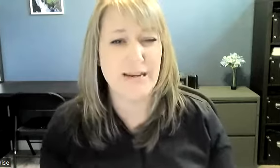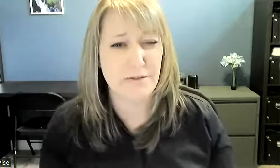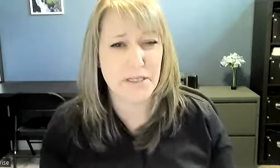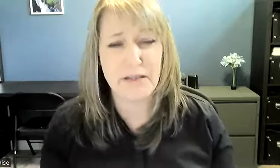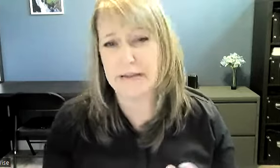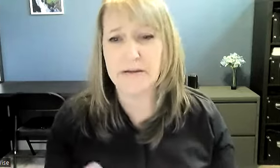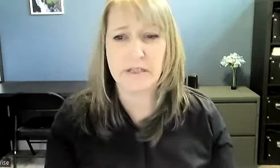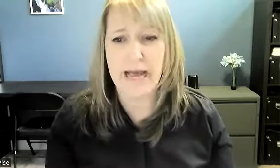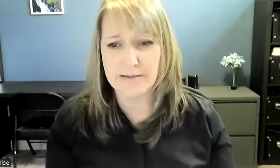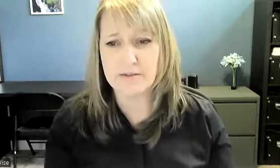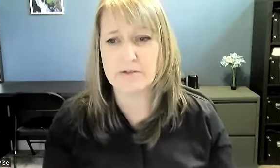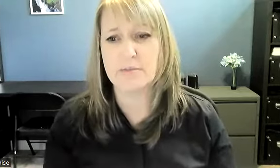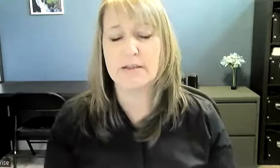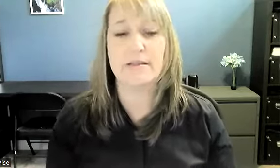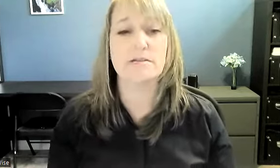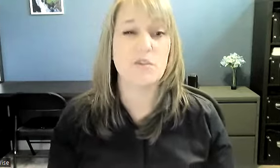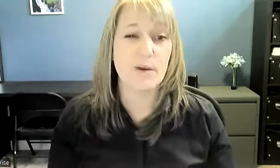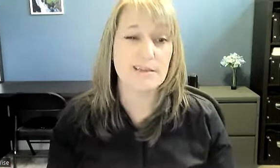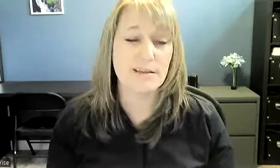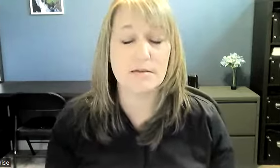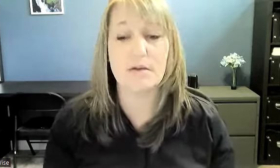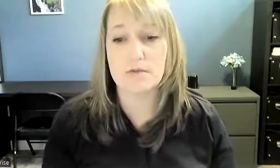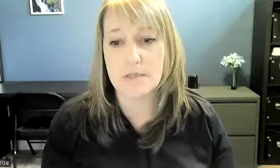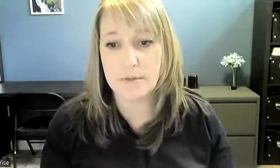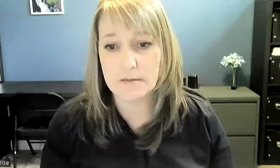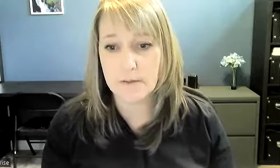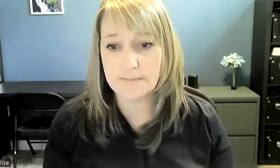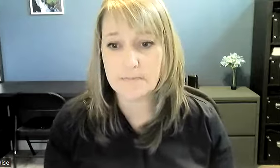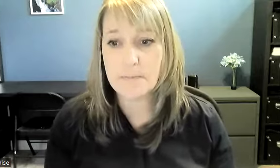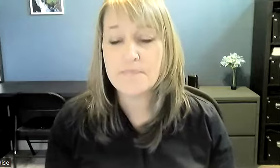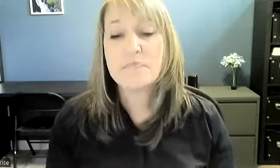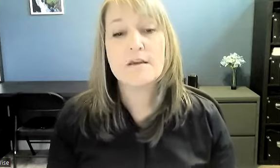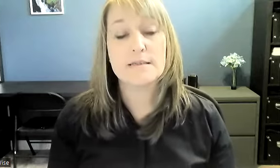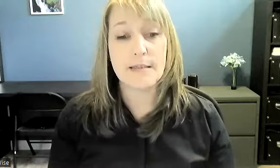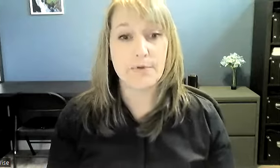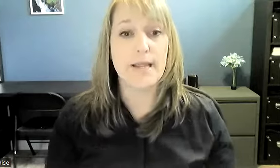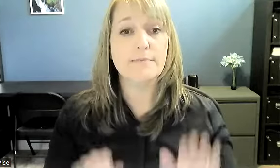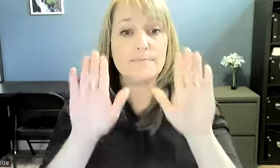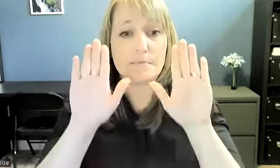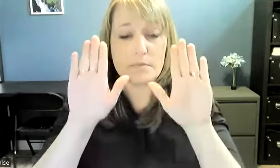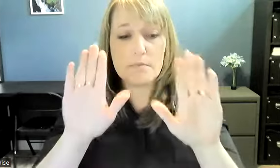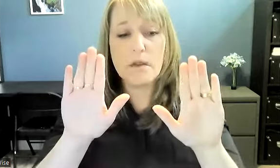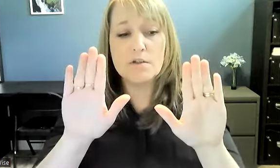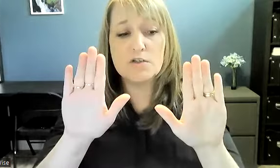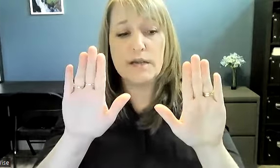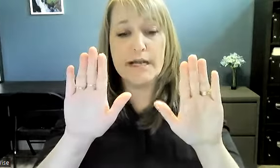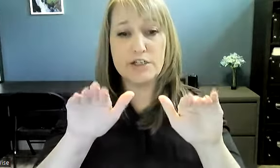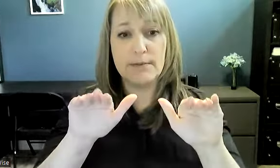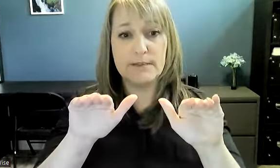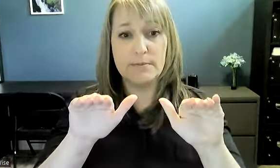abstractly, like a class or something like that. So you might see that sign used that way as well. Separate, two flat hand shapes